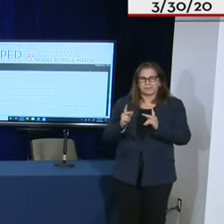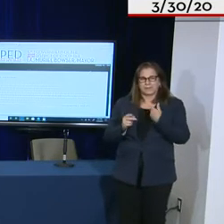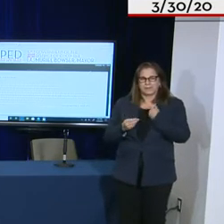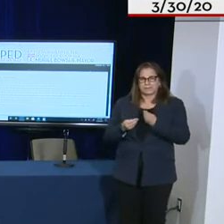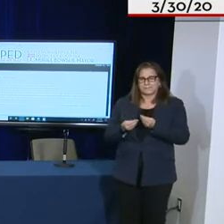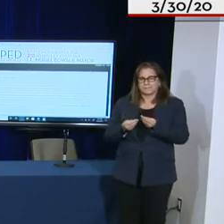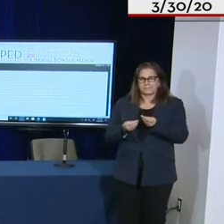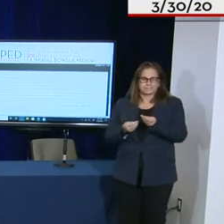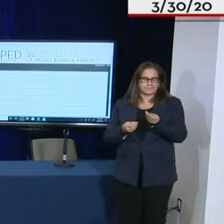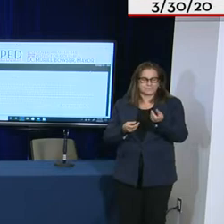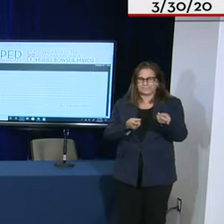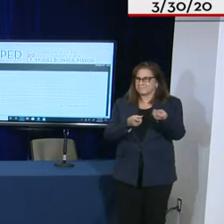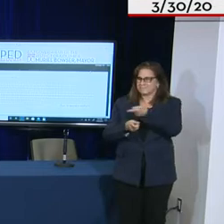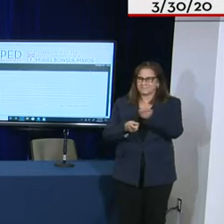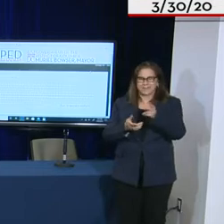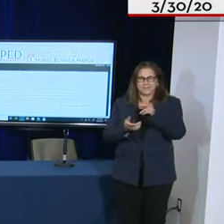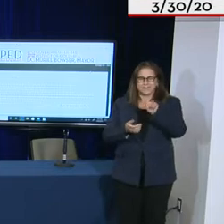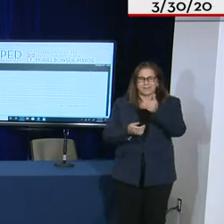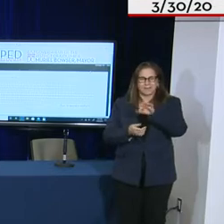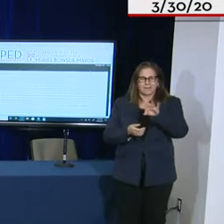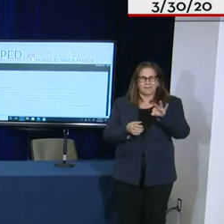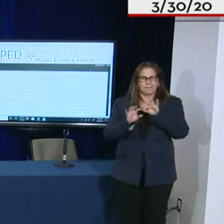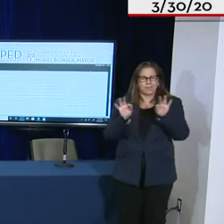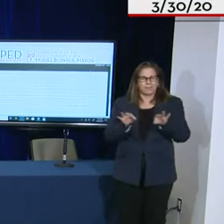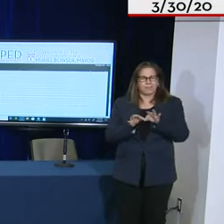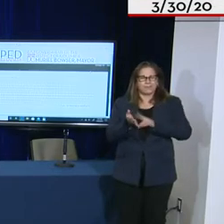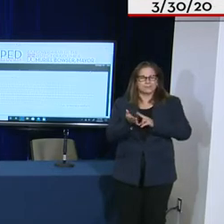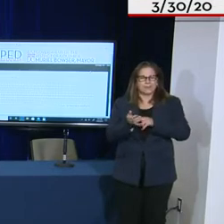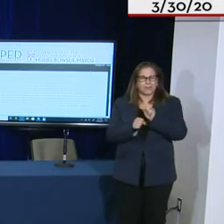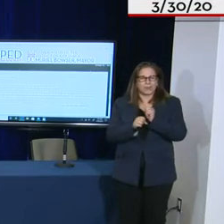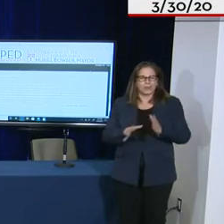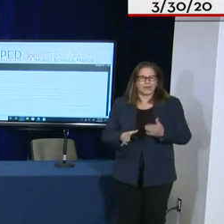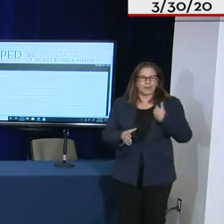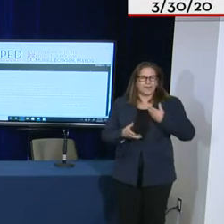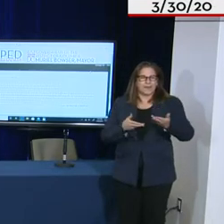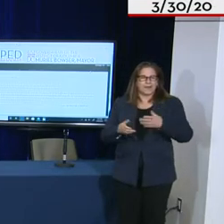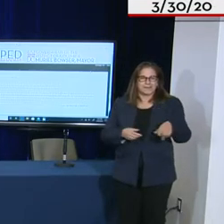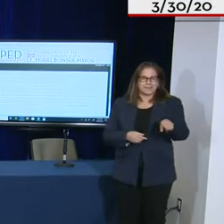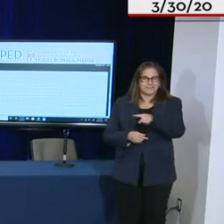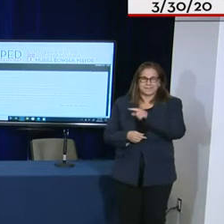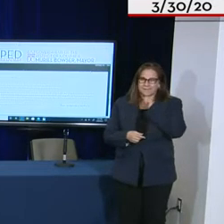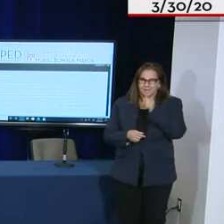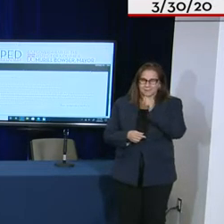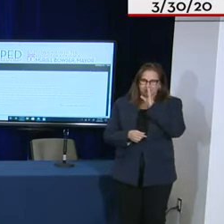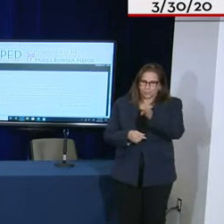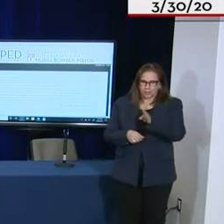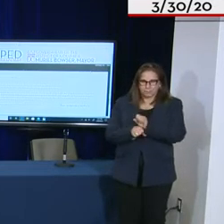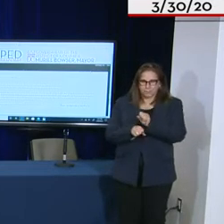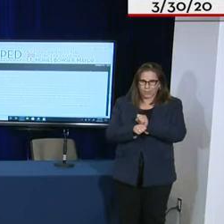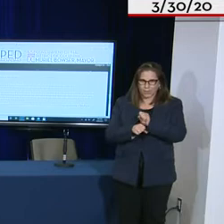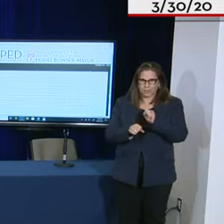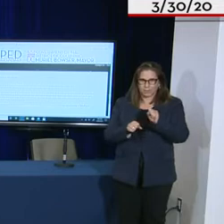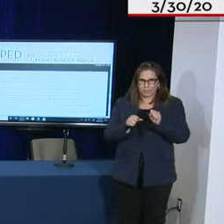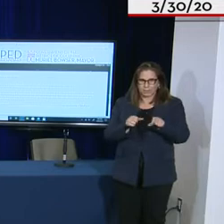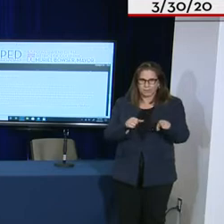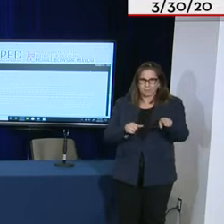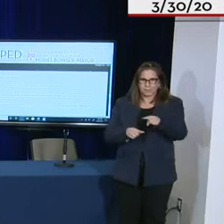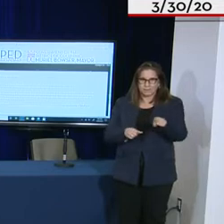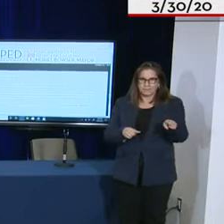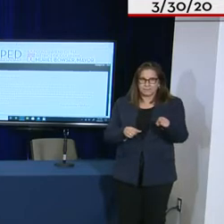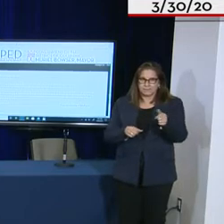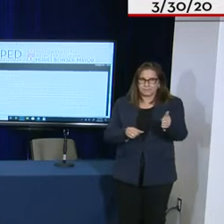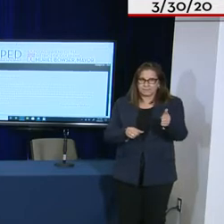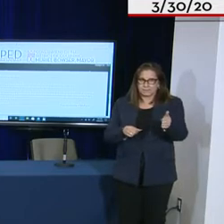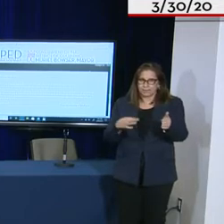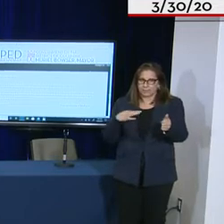aren't directly employees. Should their employees be able to independently apply for the micro grant